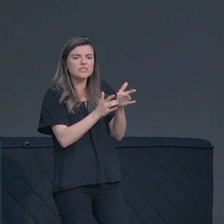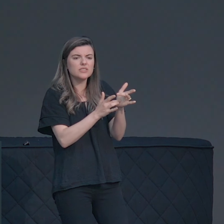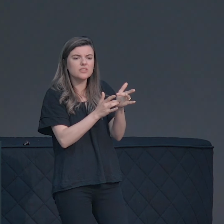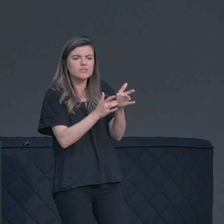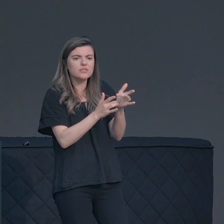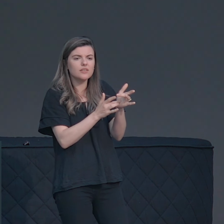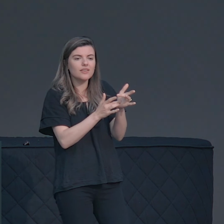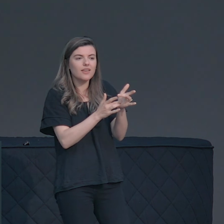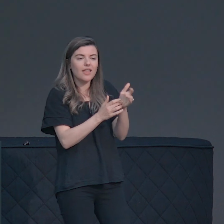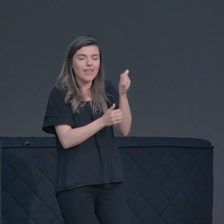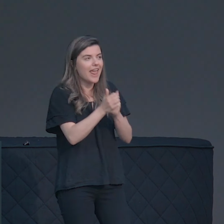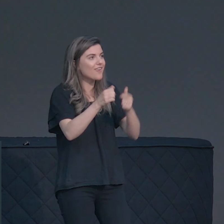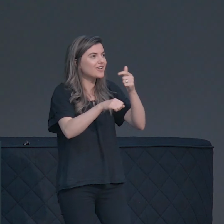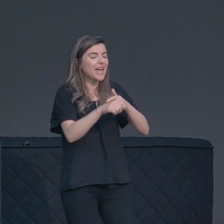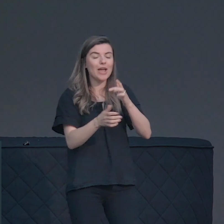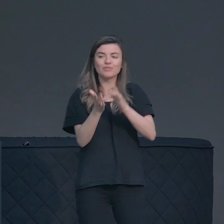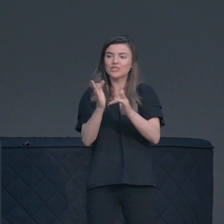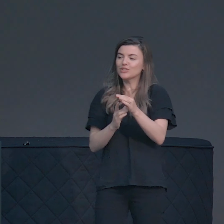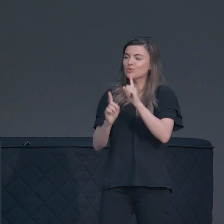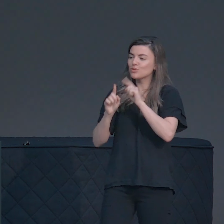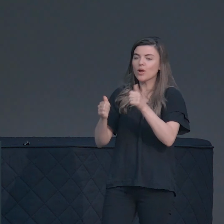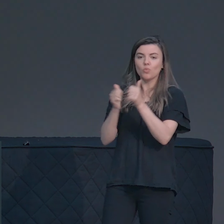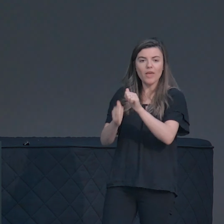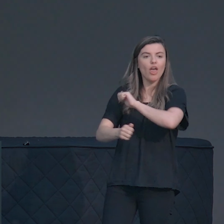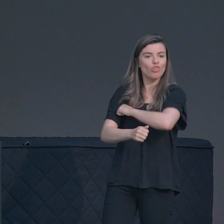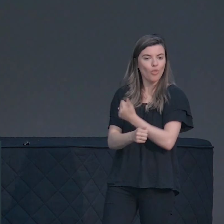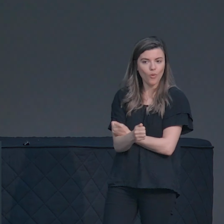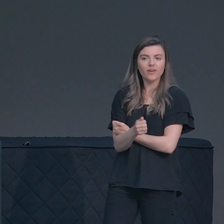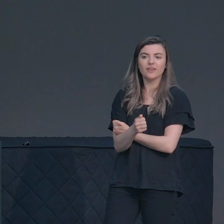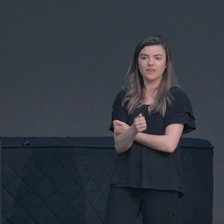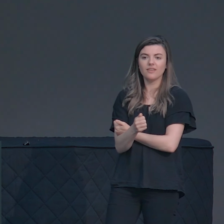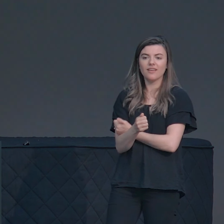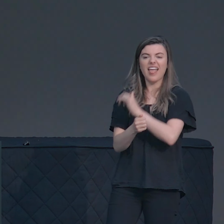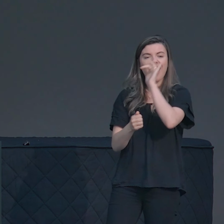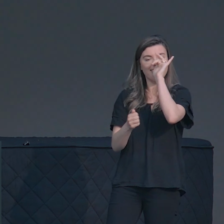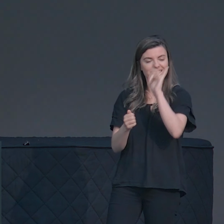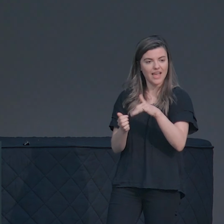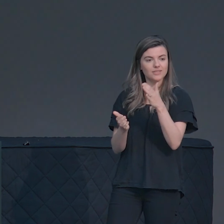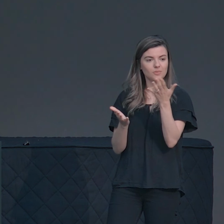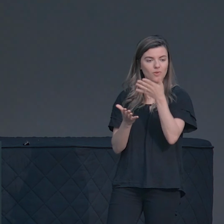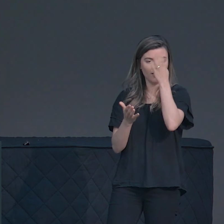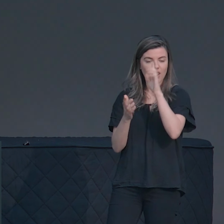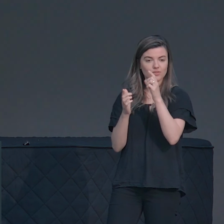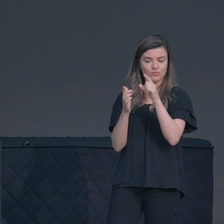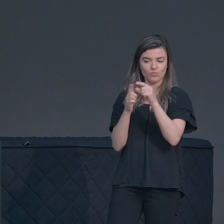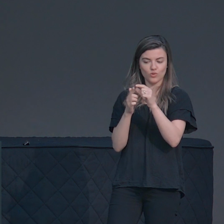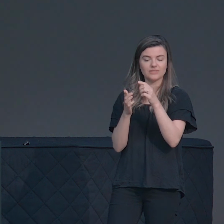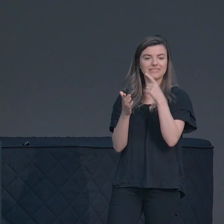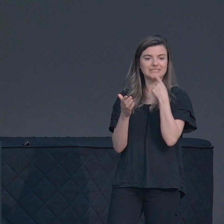each time Jesus responds with authority. This is what God's word says.